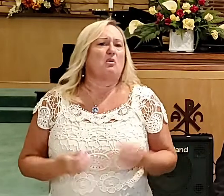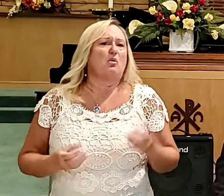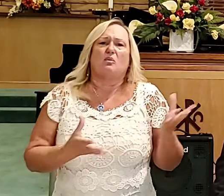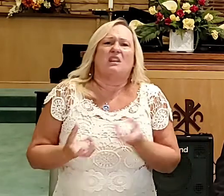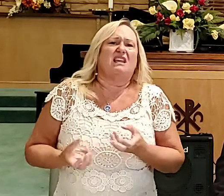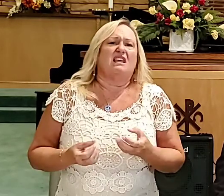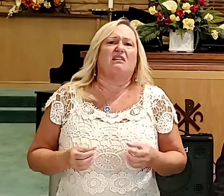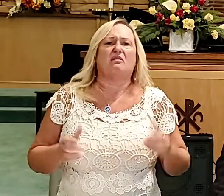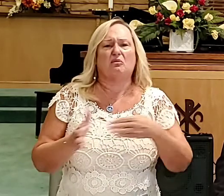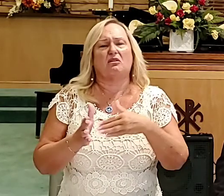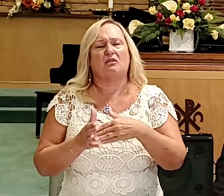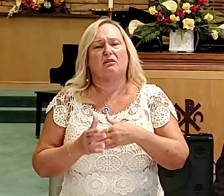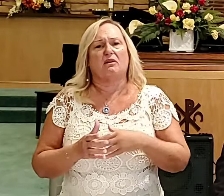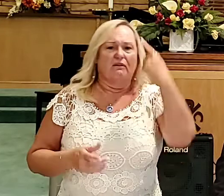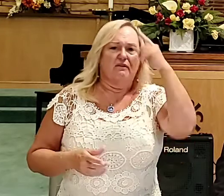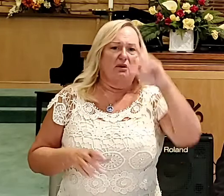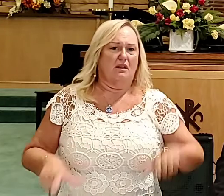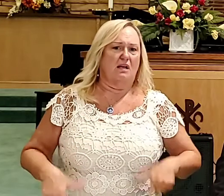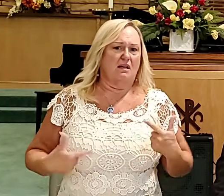give in return for their life?